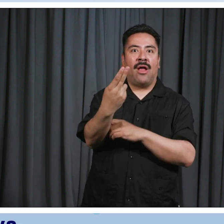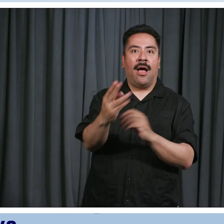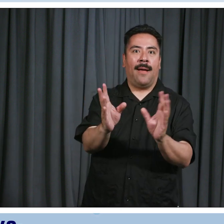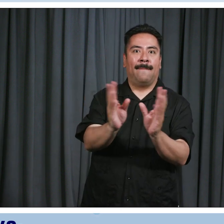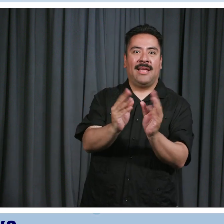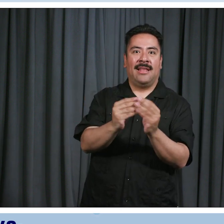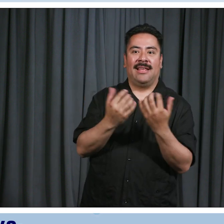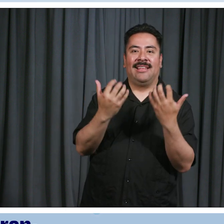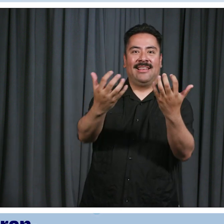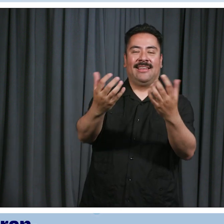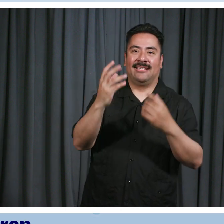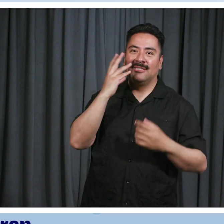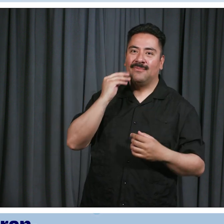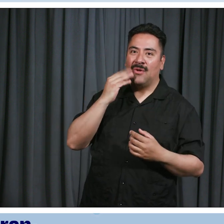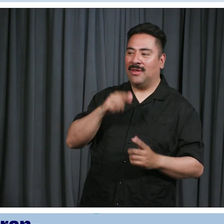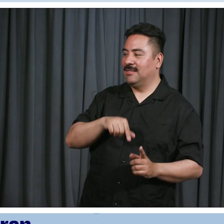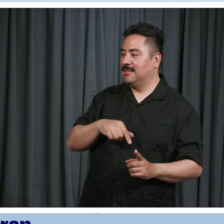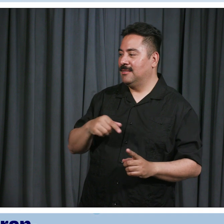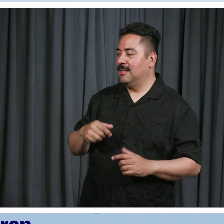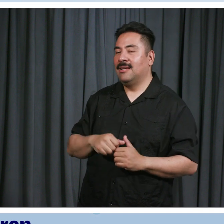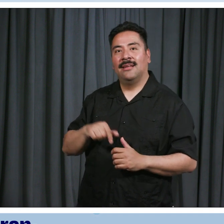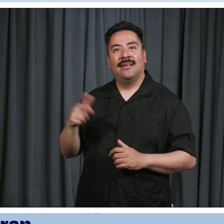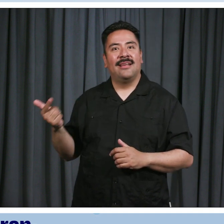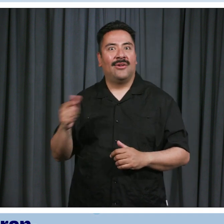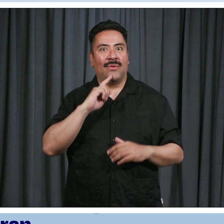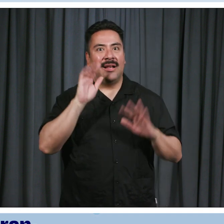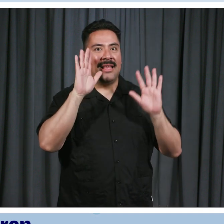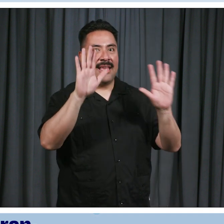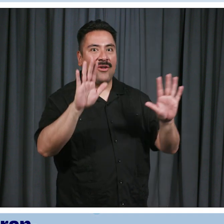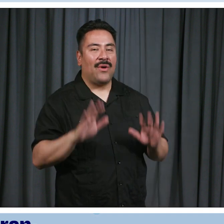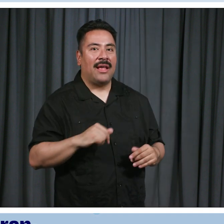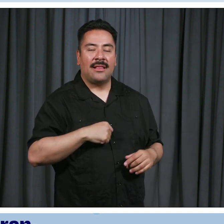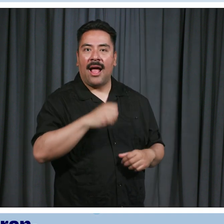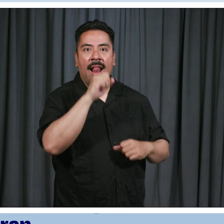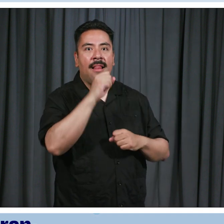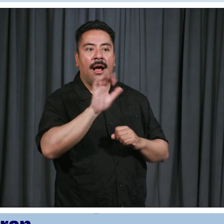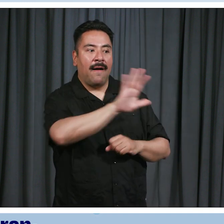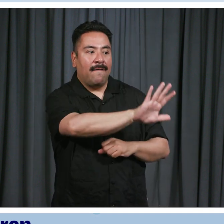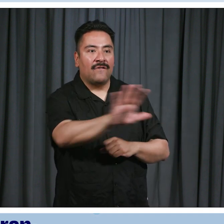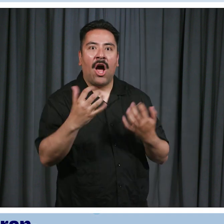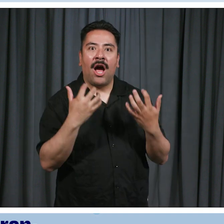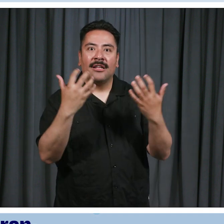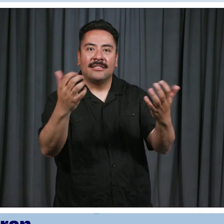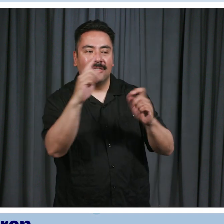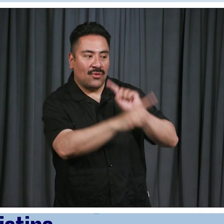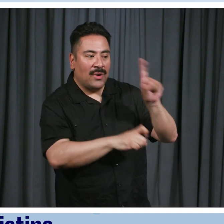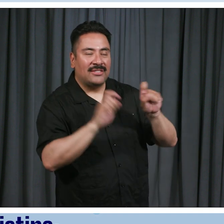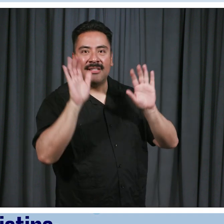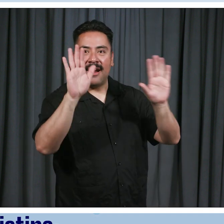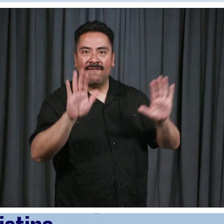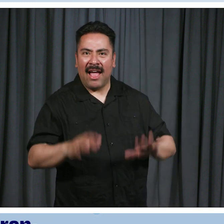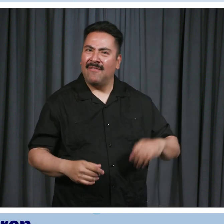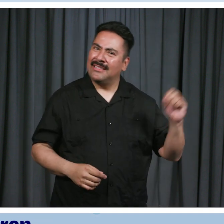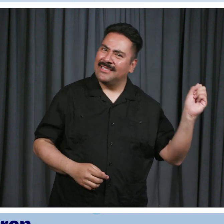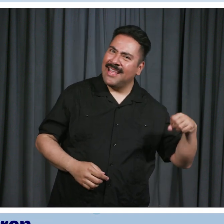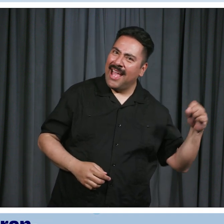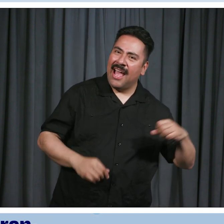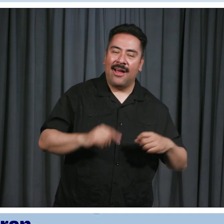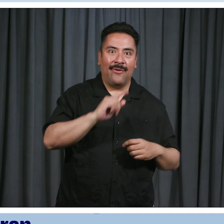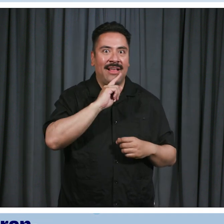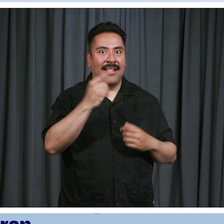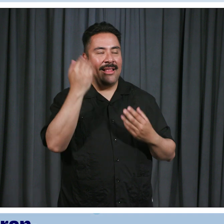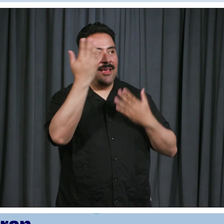like experience. It's really, it's really great. I love the audience questions. It's fabulous. They were really good. Yeah,